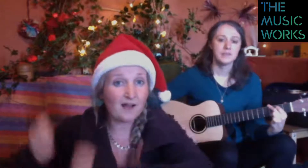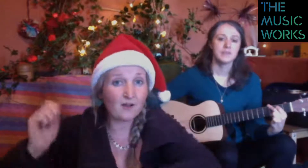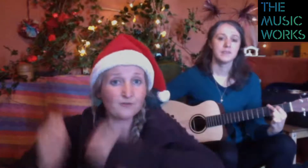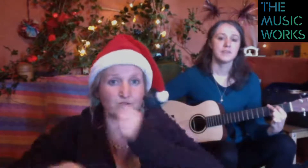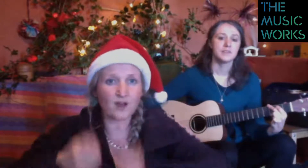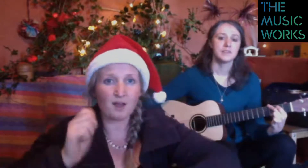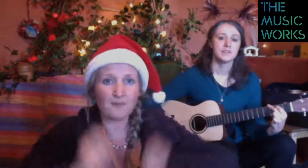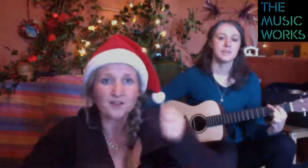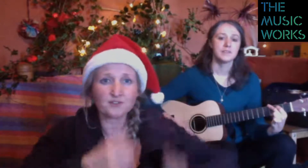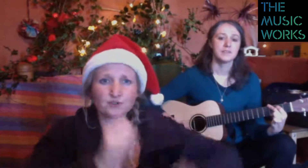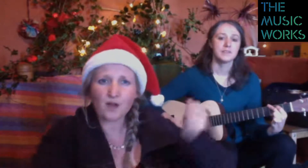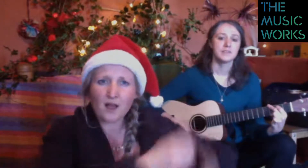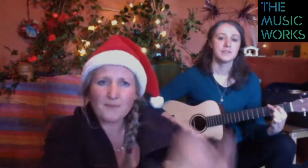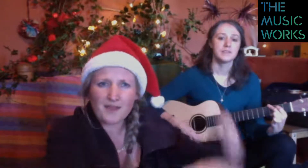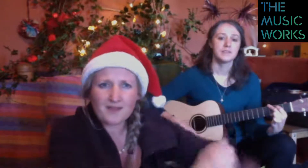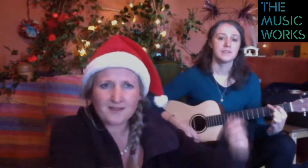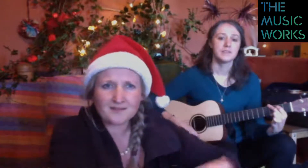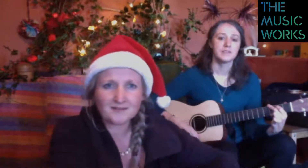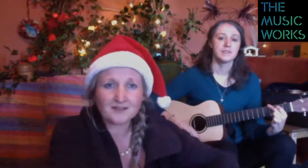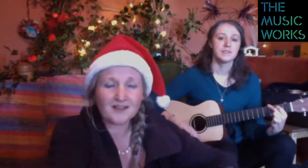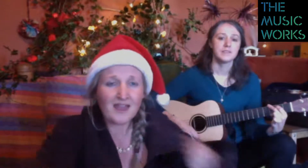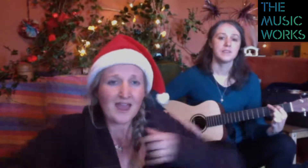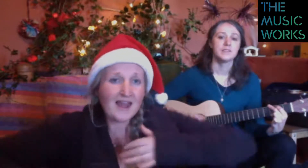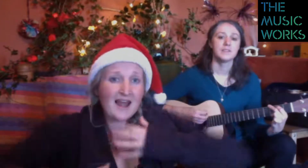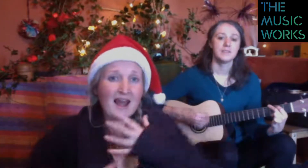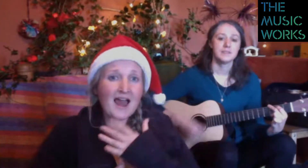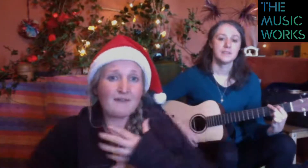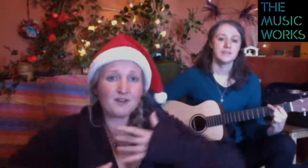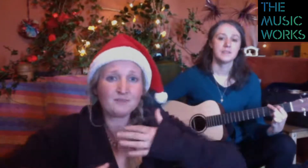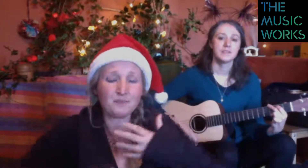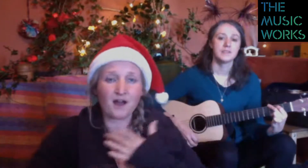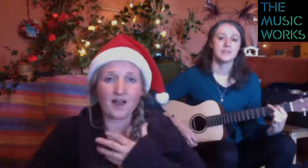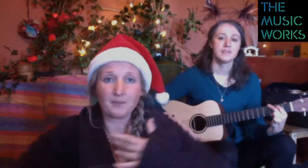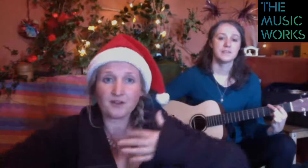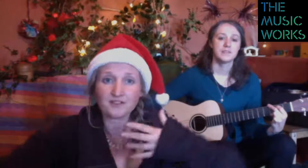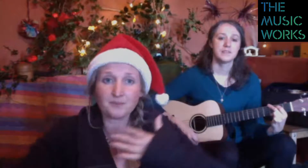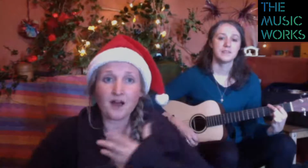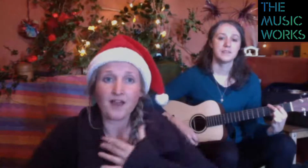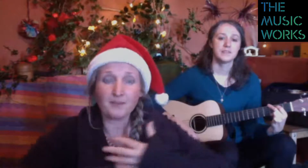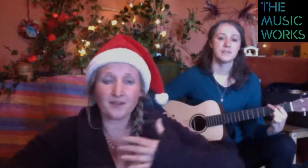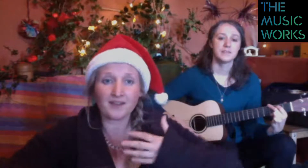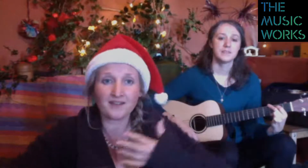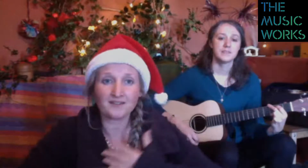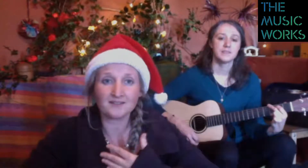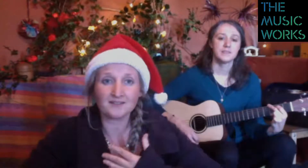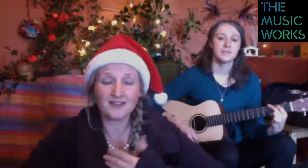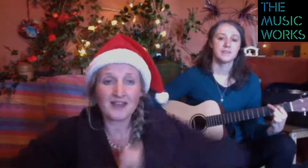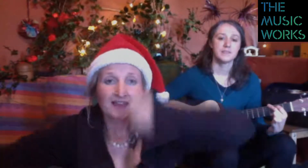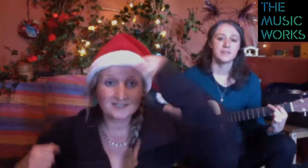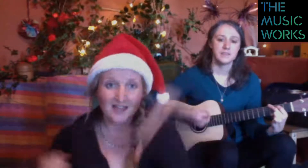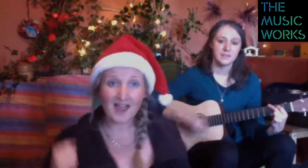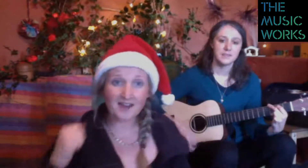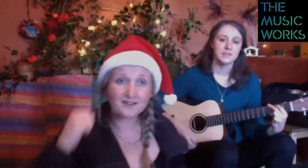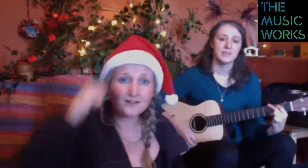12 drummers drumming, 11 pipers piping, 10